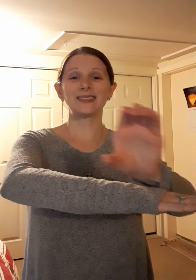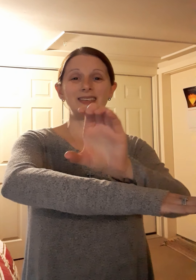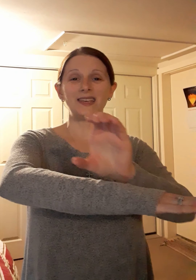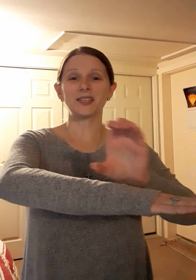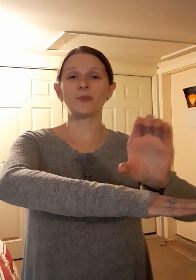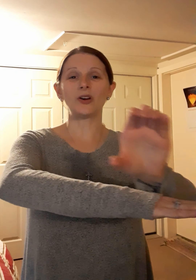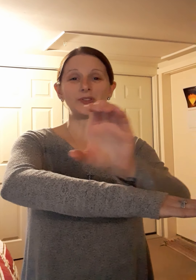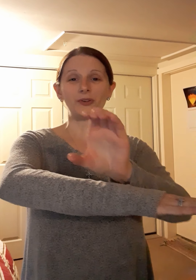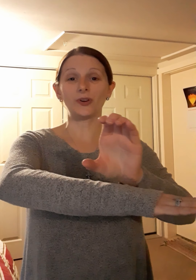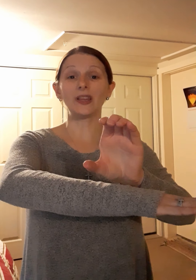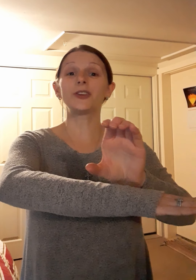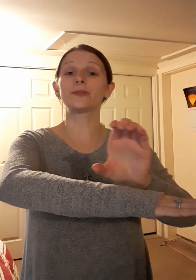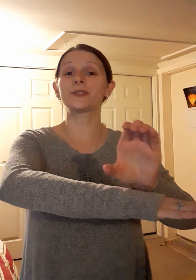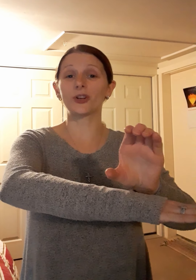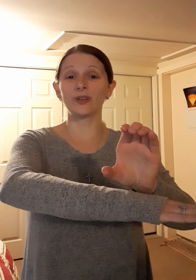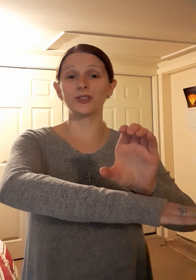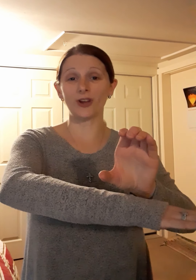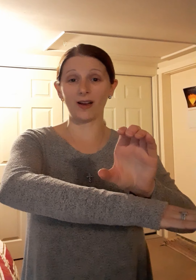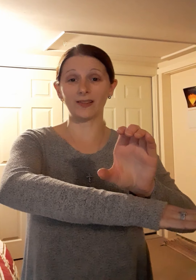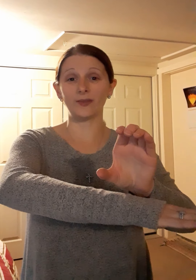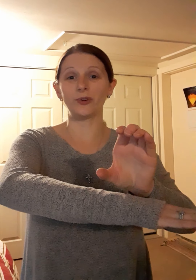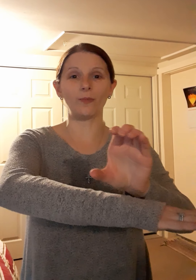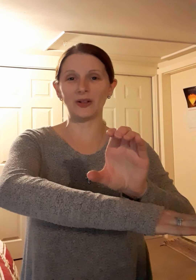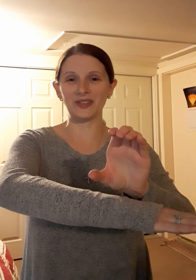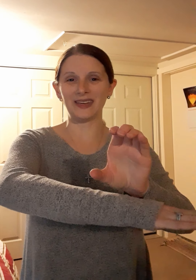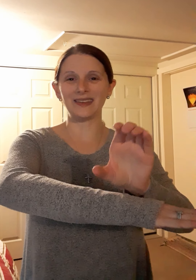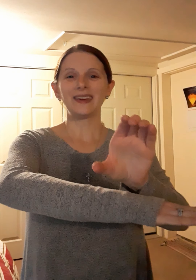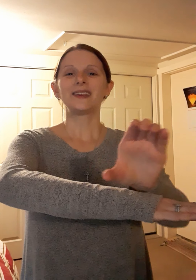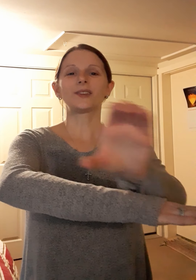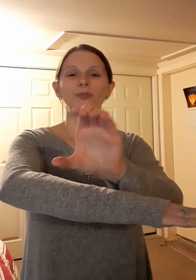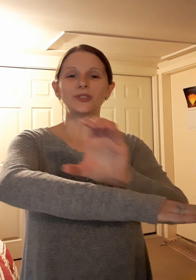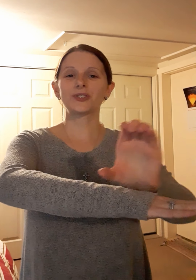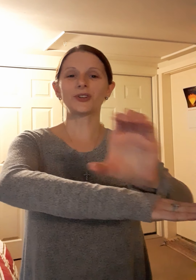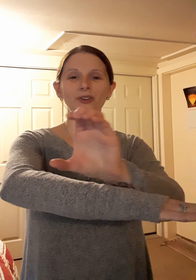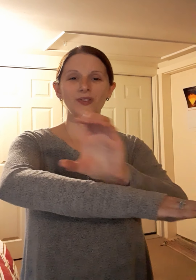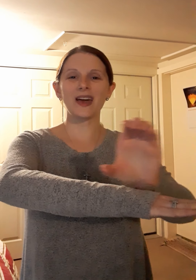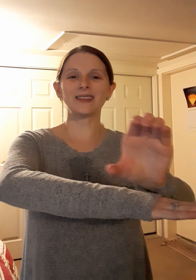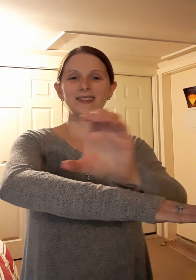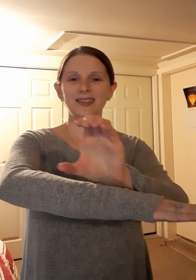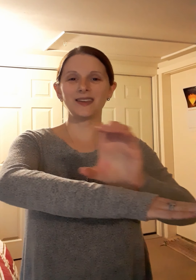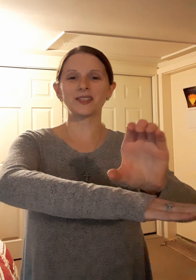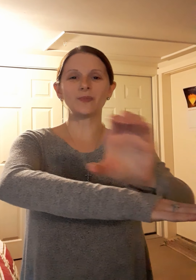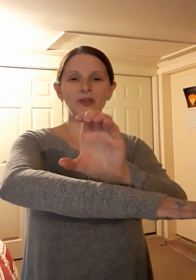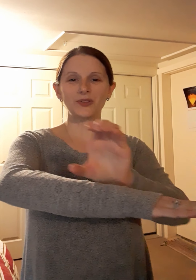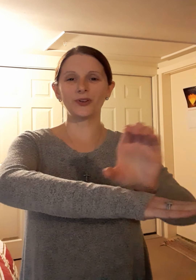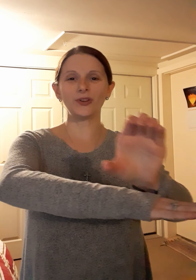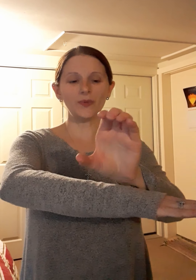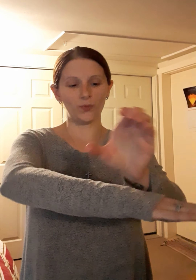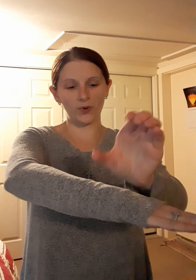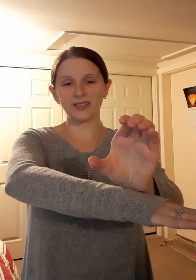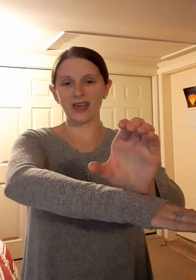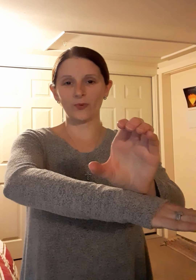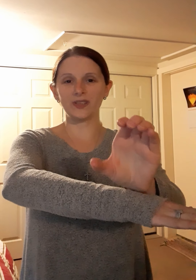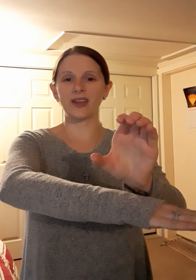C in a small circle, like you're stirring chocolate when you're melting it. So stir that C in a small circle, wrist at wrist